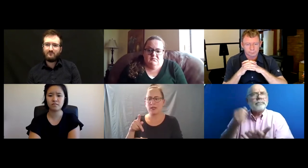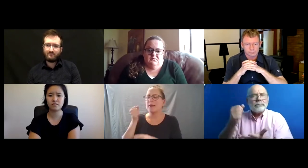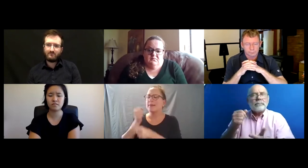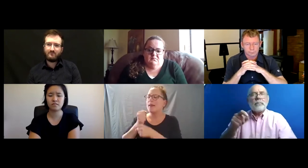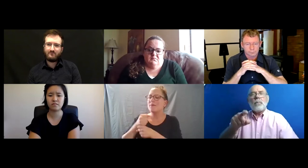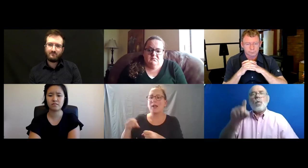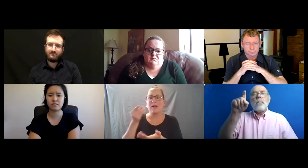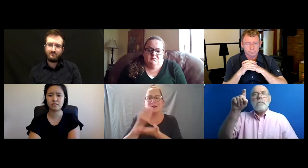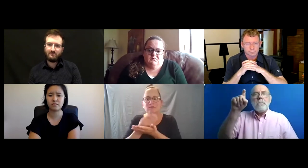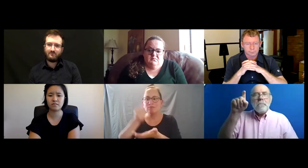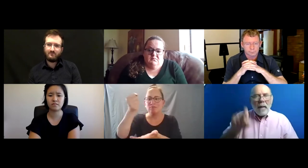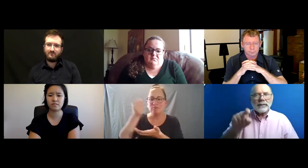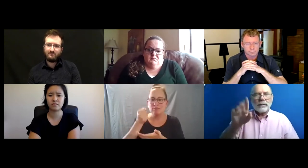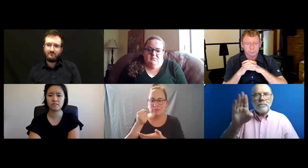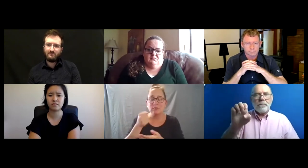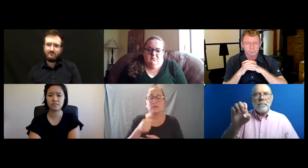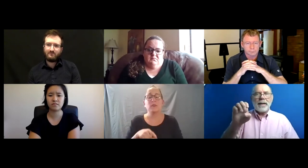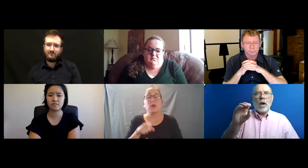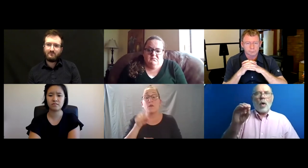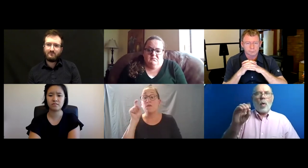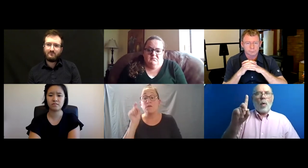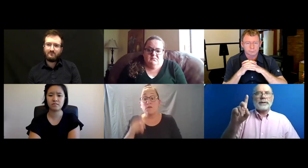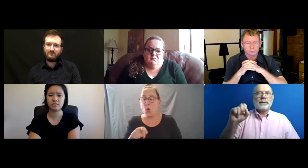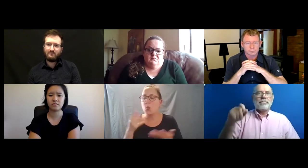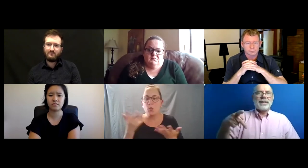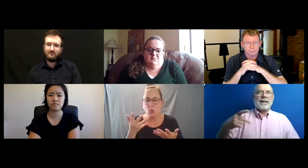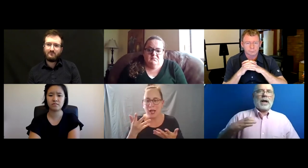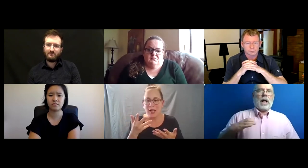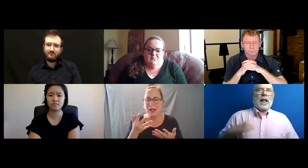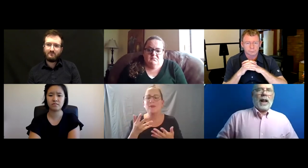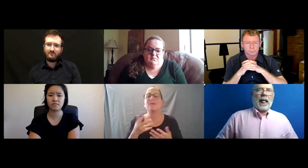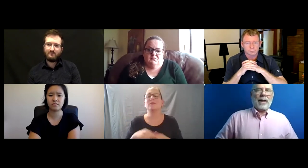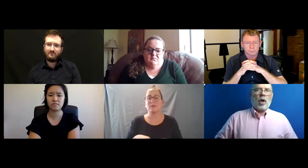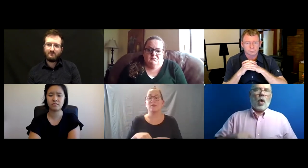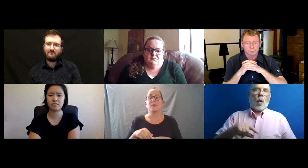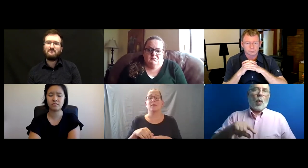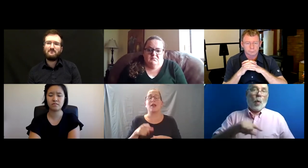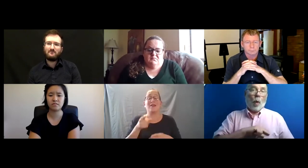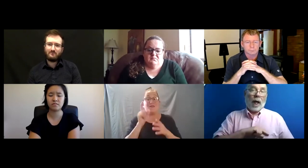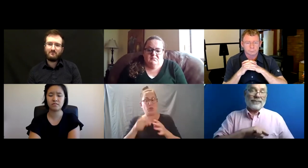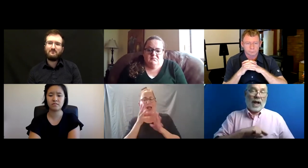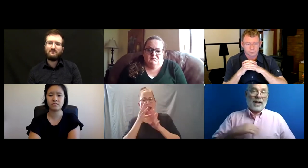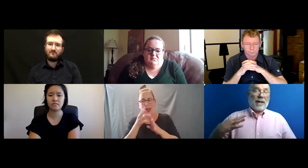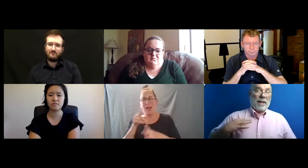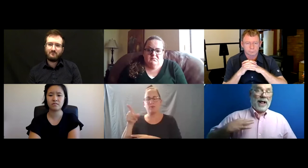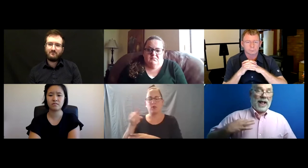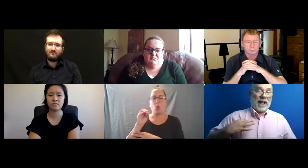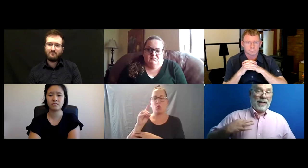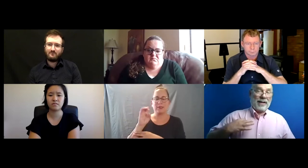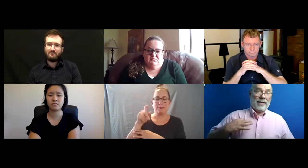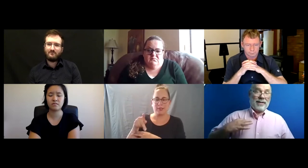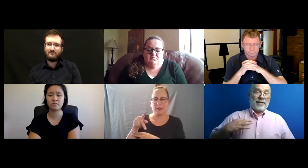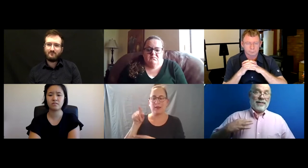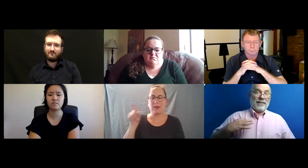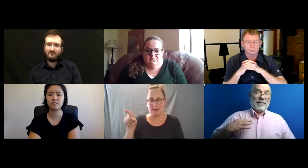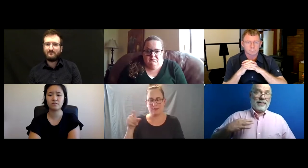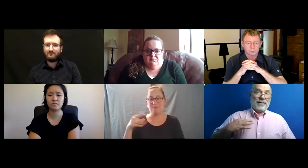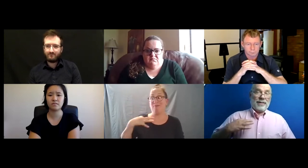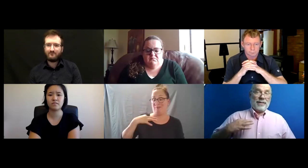The employment support program states that you must be an ODSP client in order to apply for